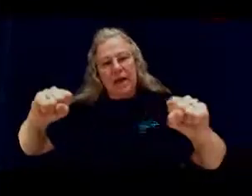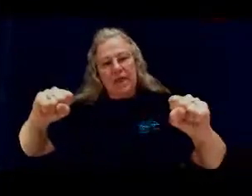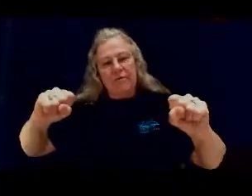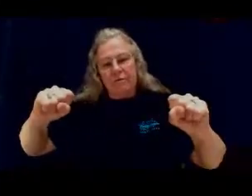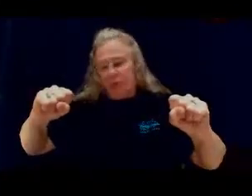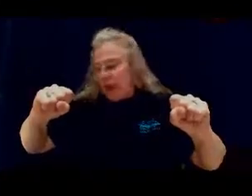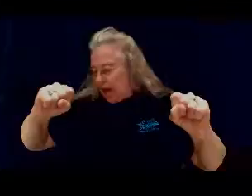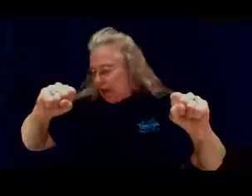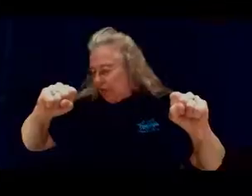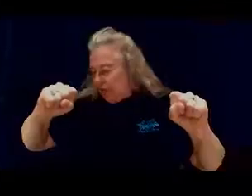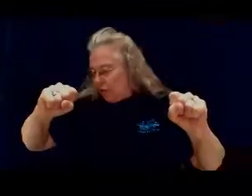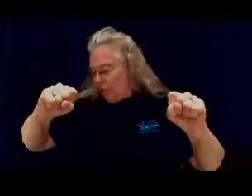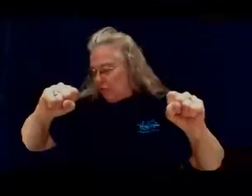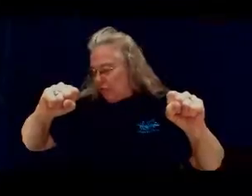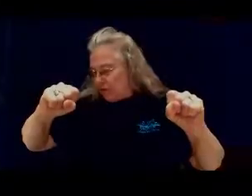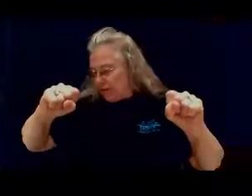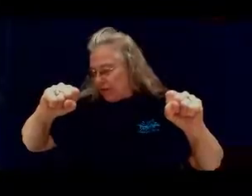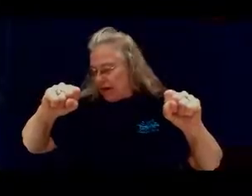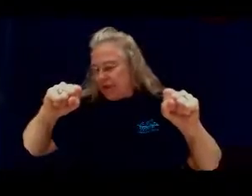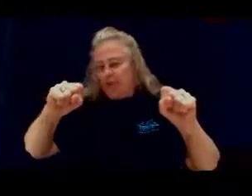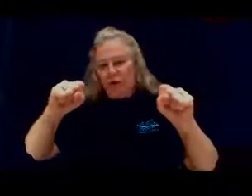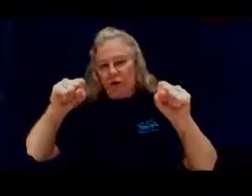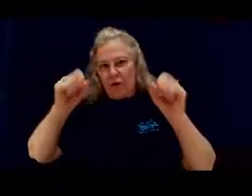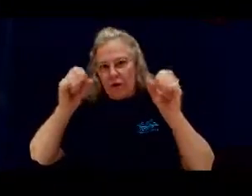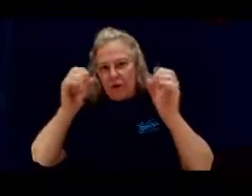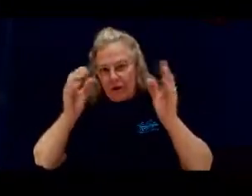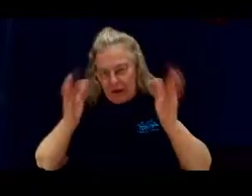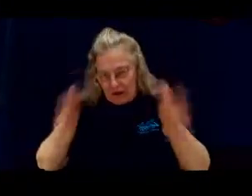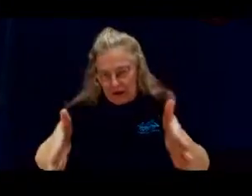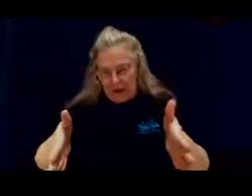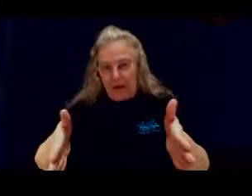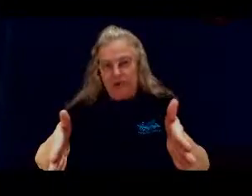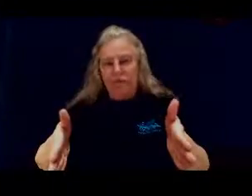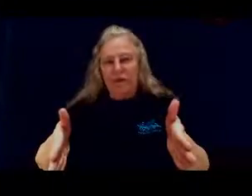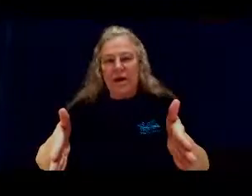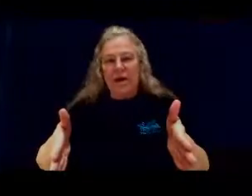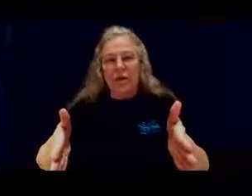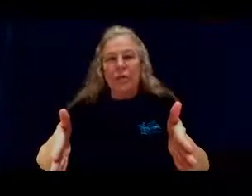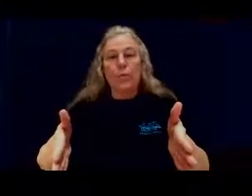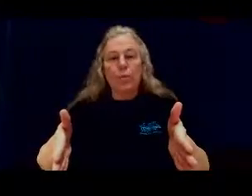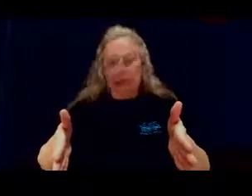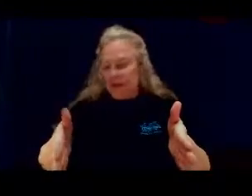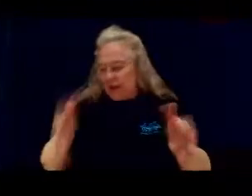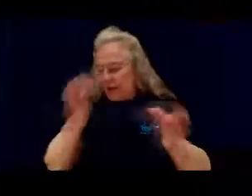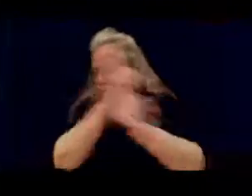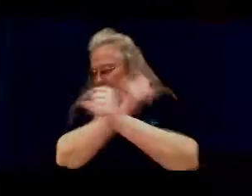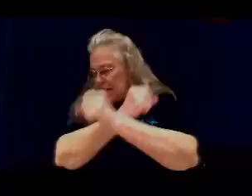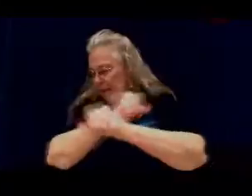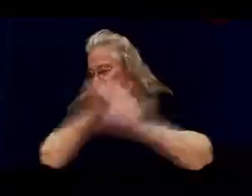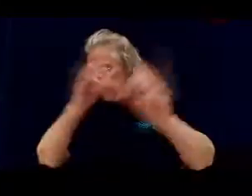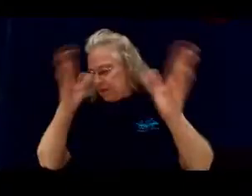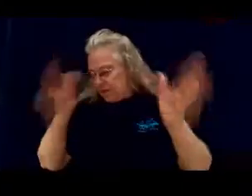save. If you're looking for savior, it comes straight down with a person ending.